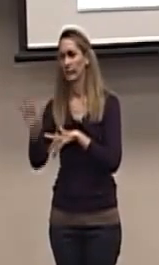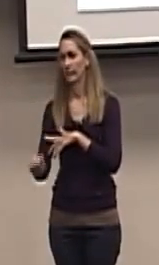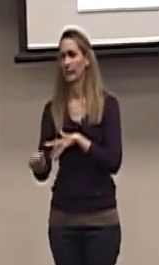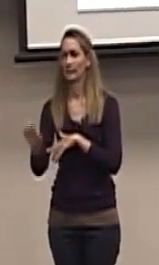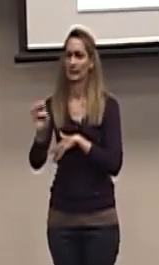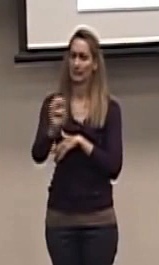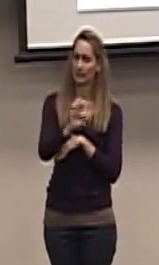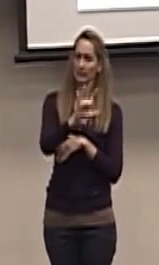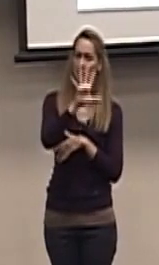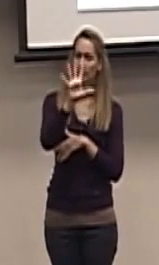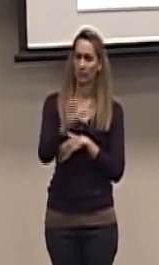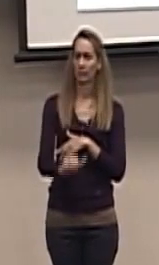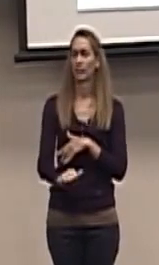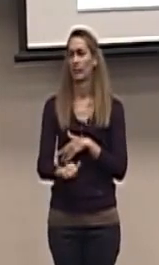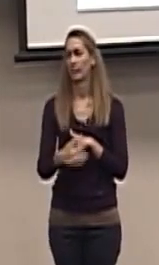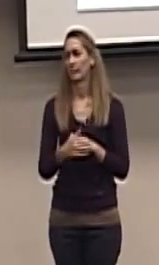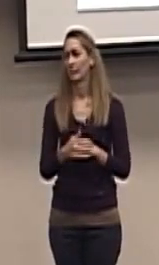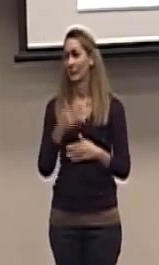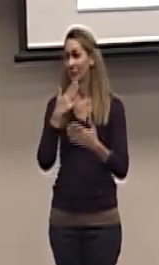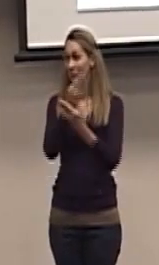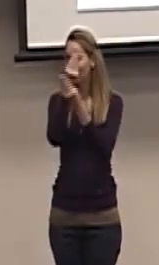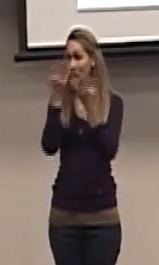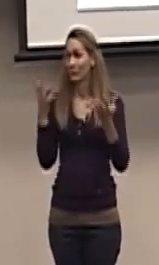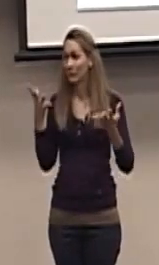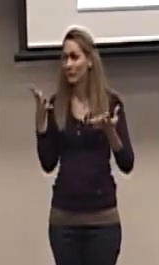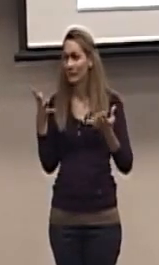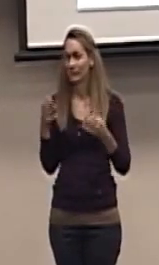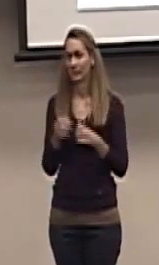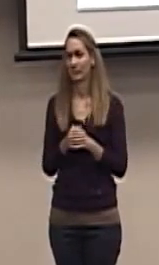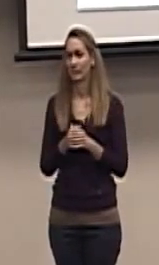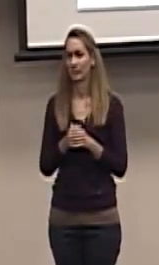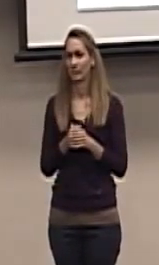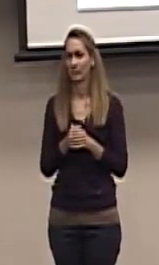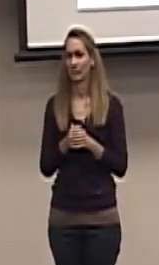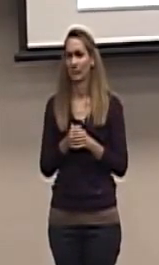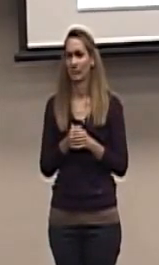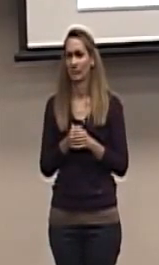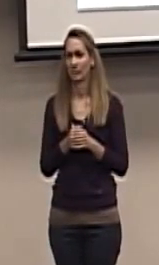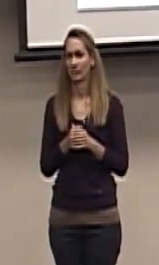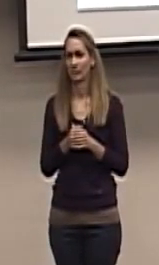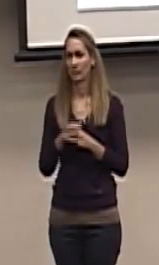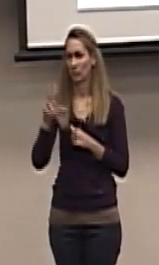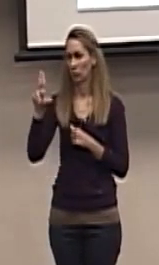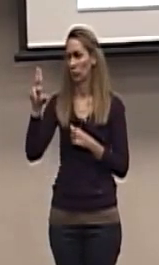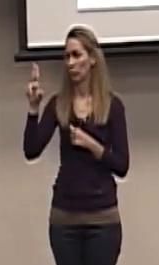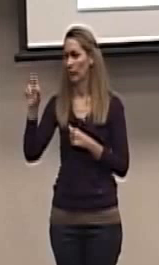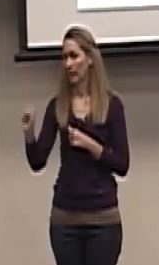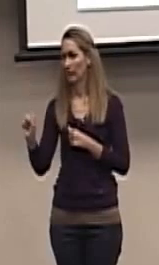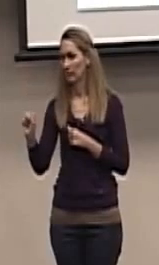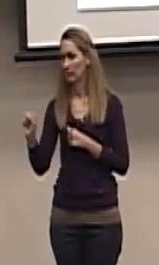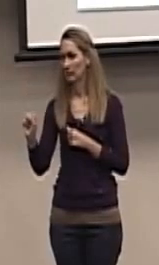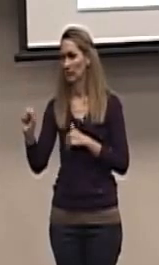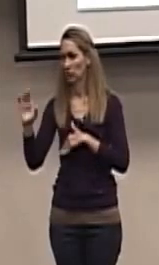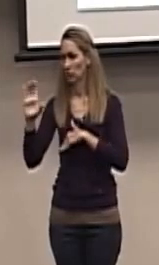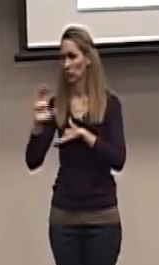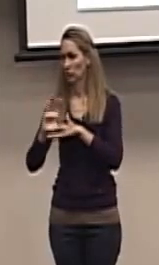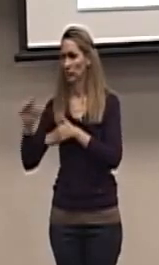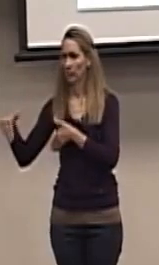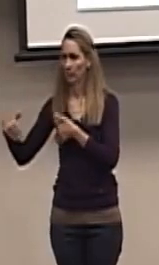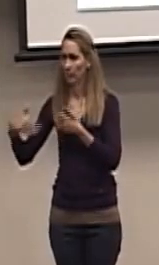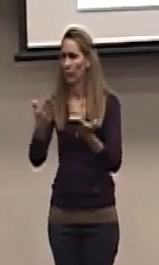Africa. And very good news is the USA churches brought the Church of Christ to